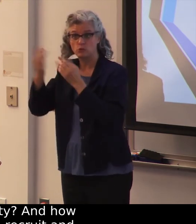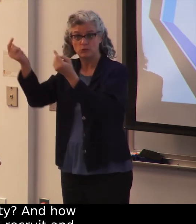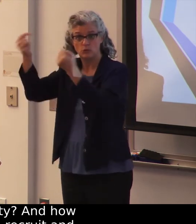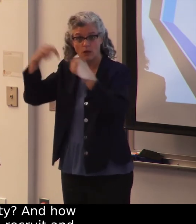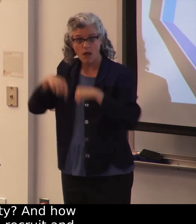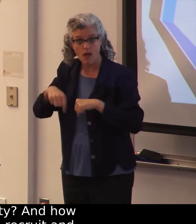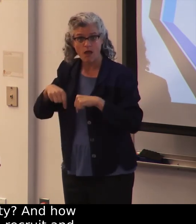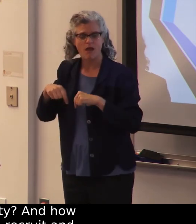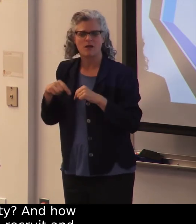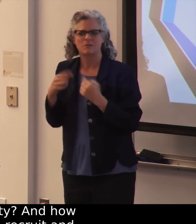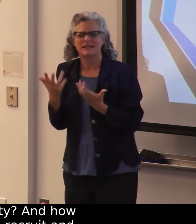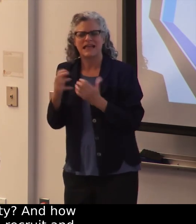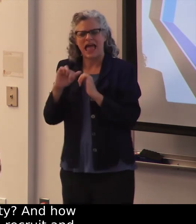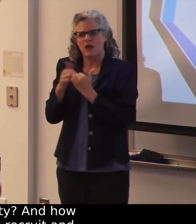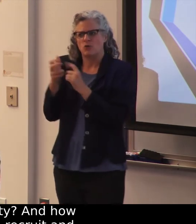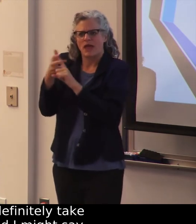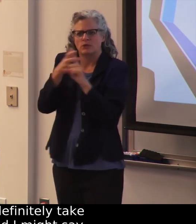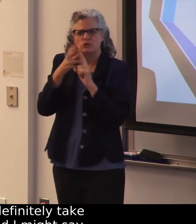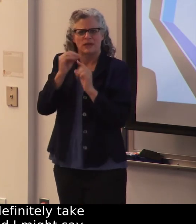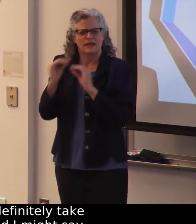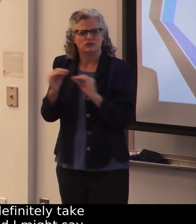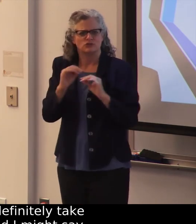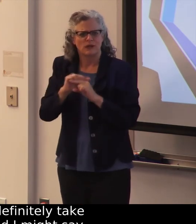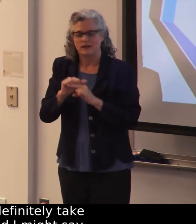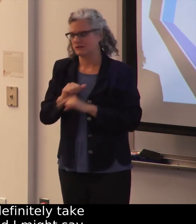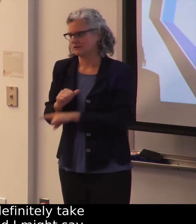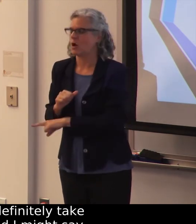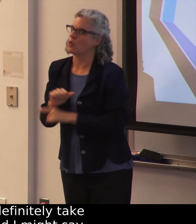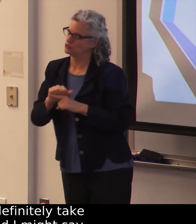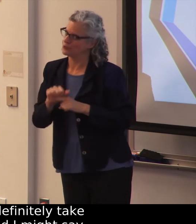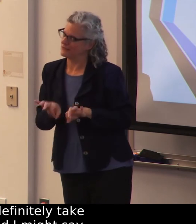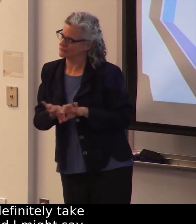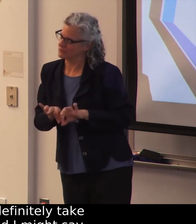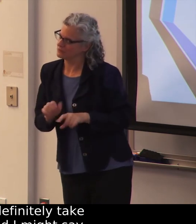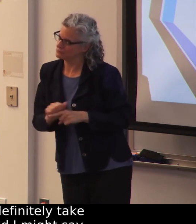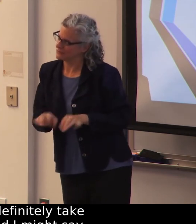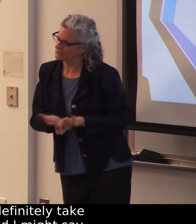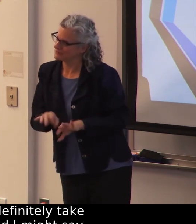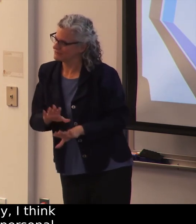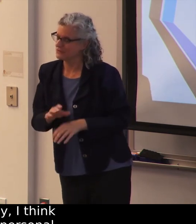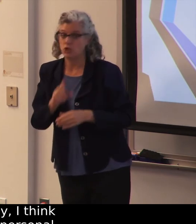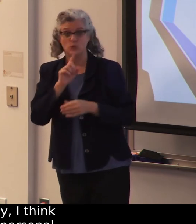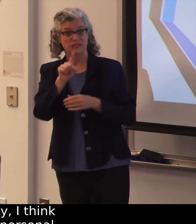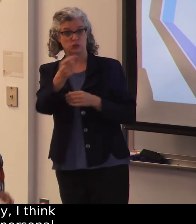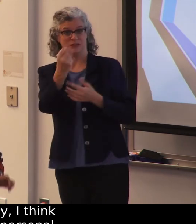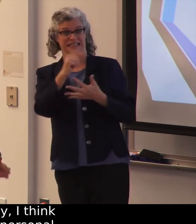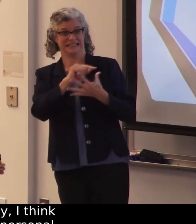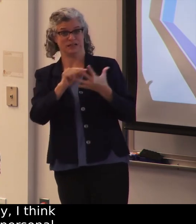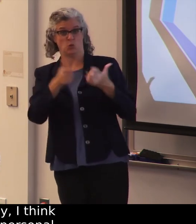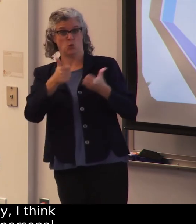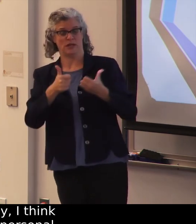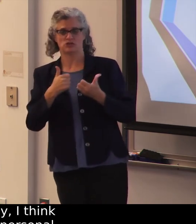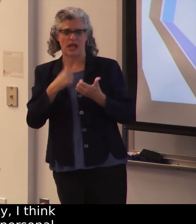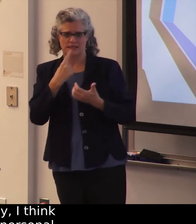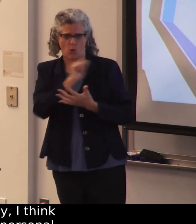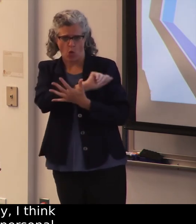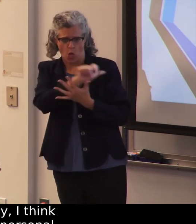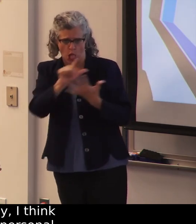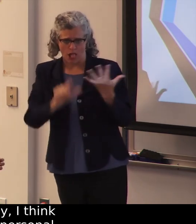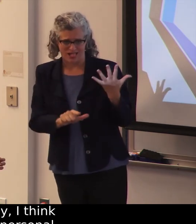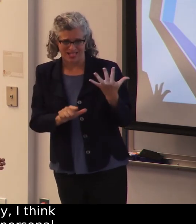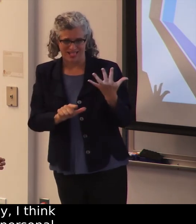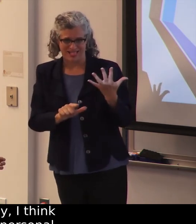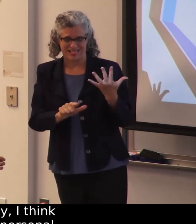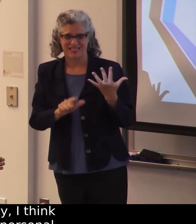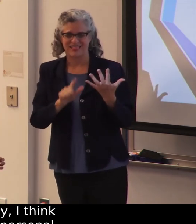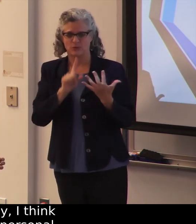them? It will definitely take training. You know, and I might say all of the above. I mean, it really, I think it's a personal issue,